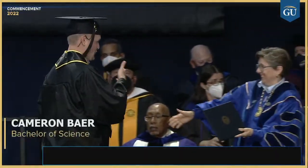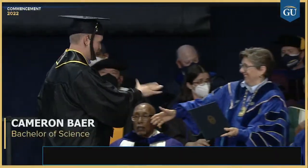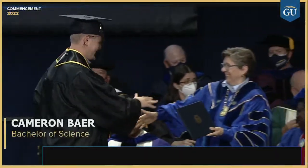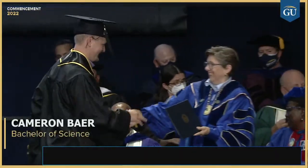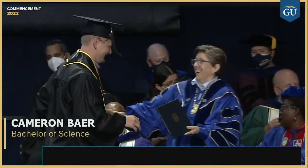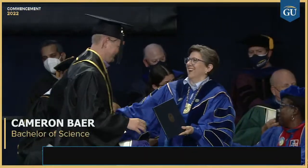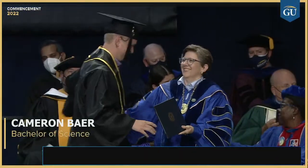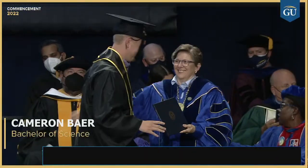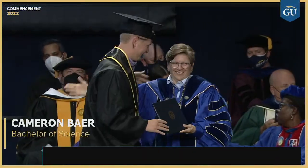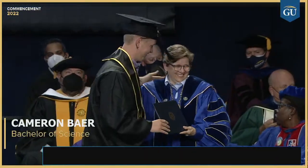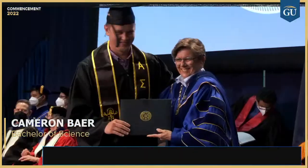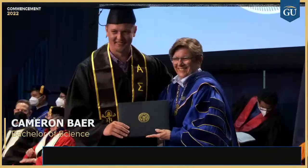Juliana Bahan,